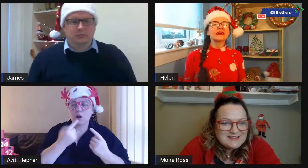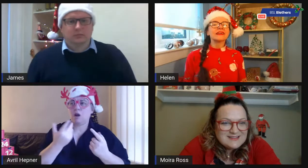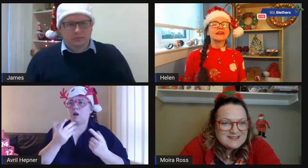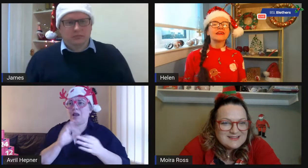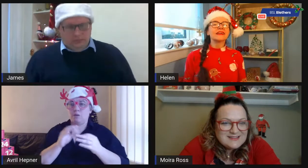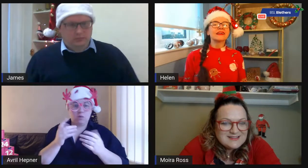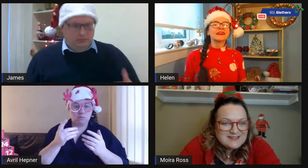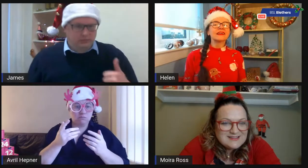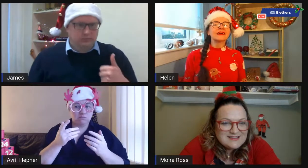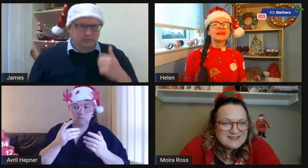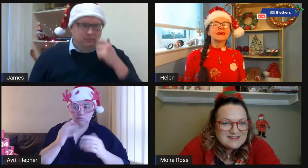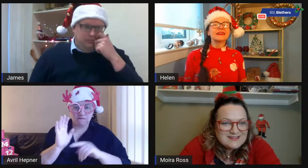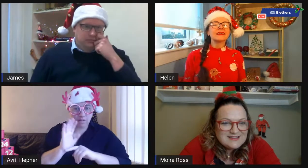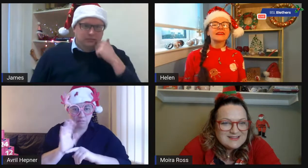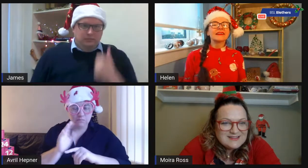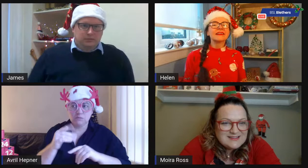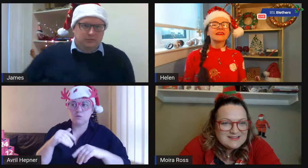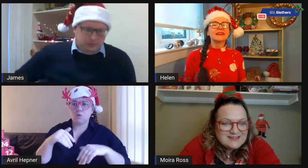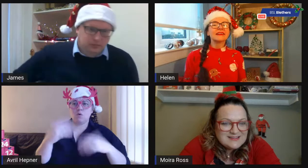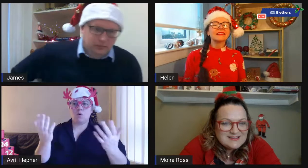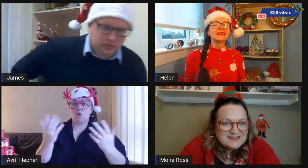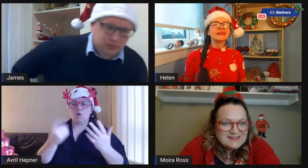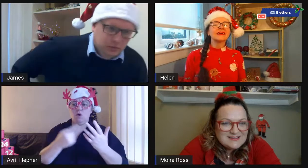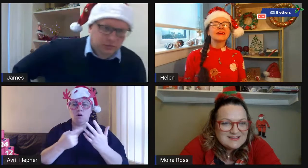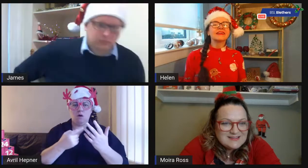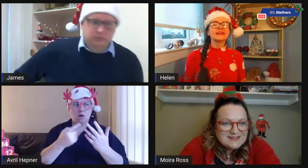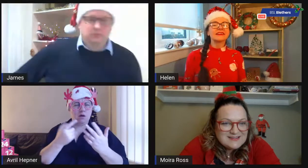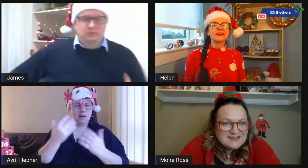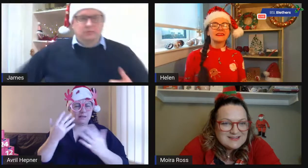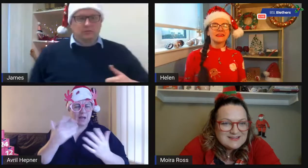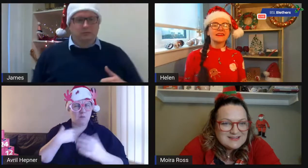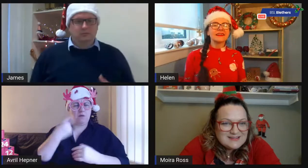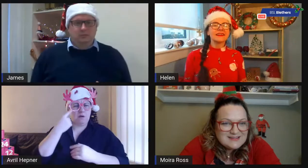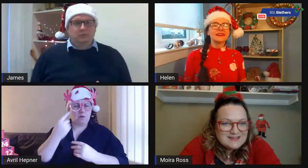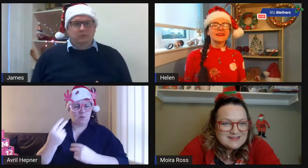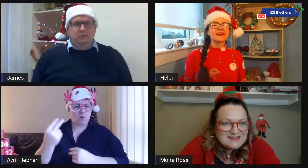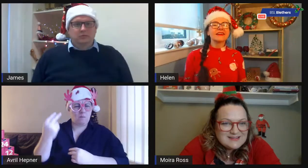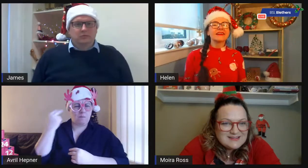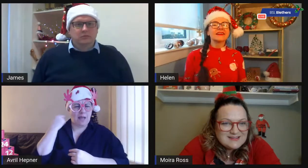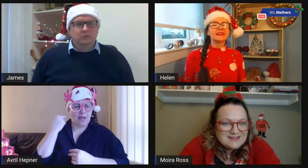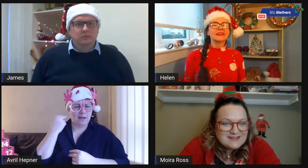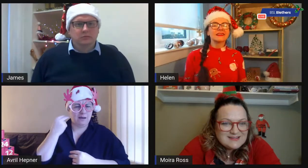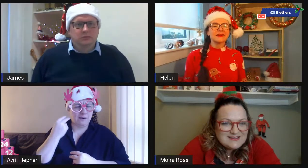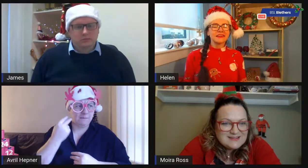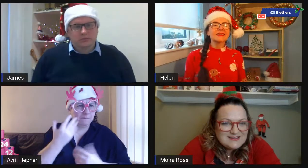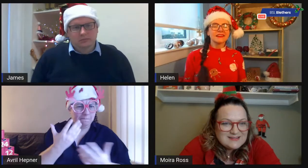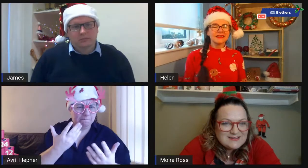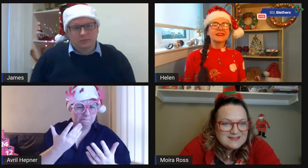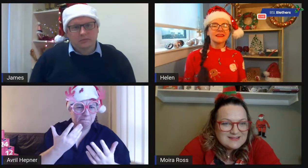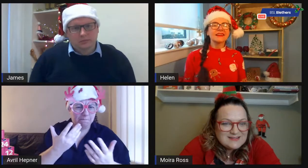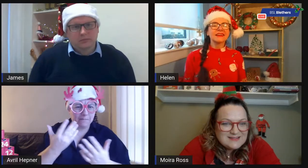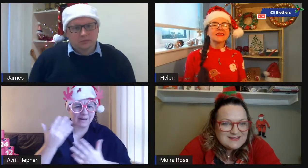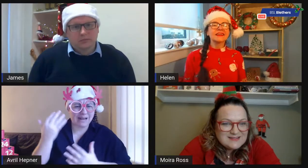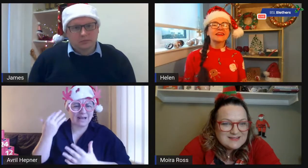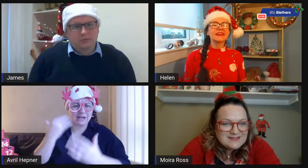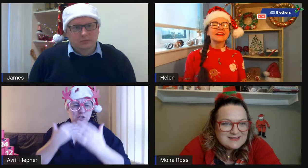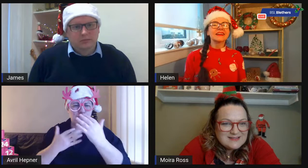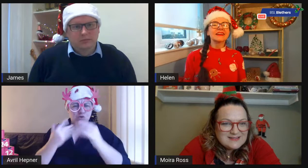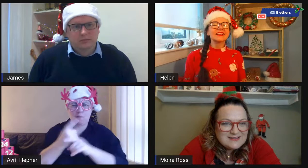Because I think you said you had some more Christmas information for us. I know you've talked about films, but I think you wanted to